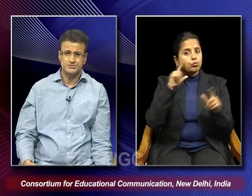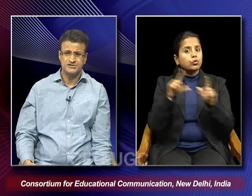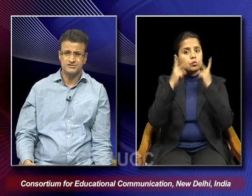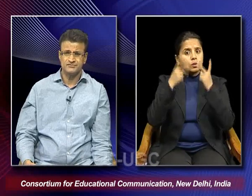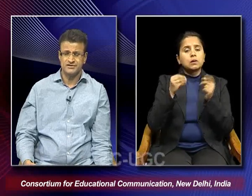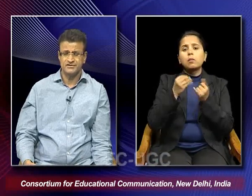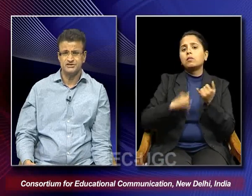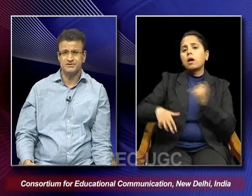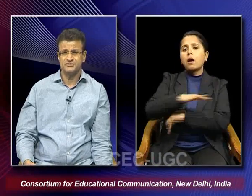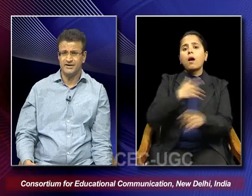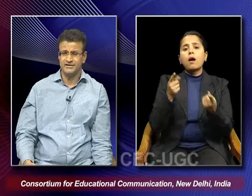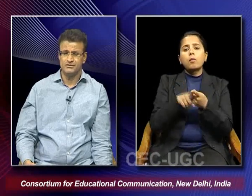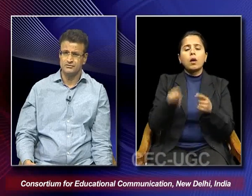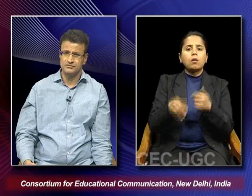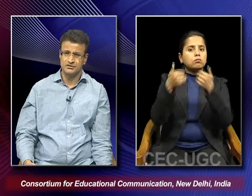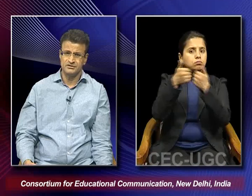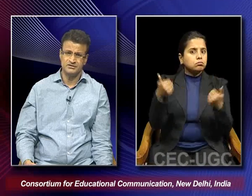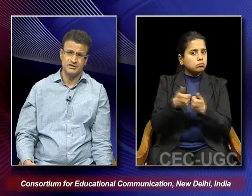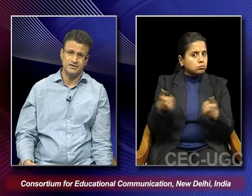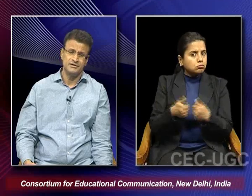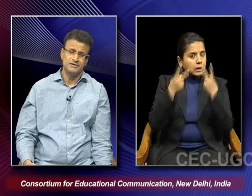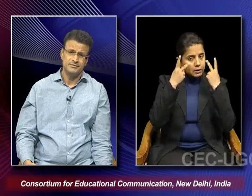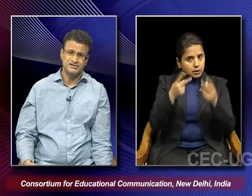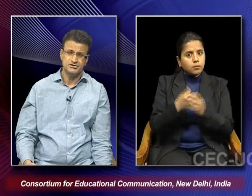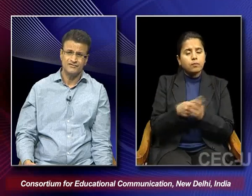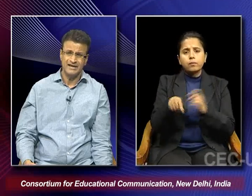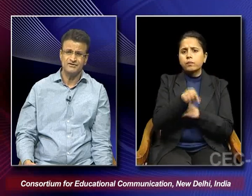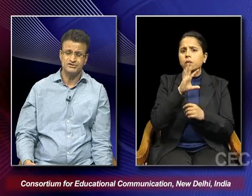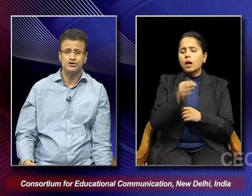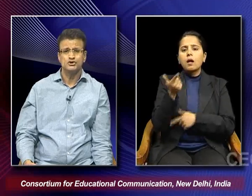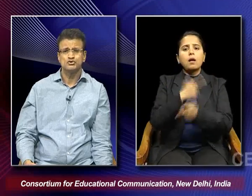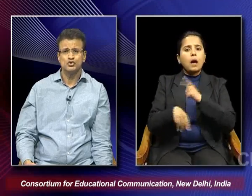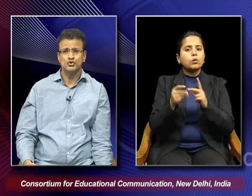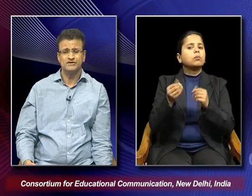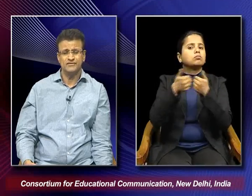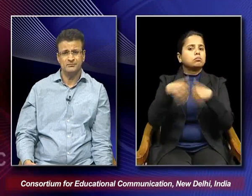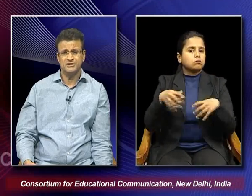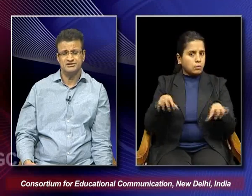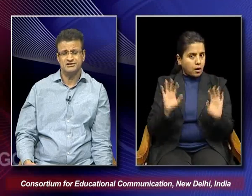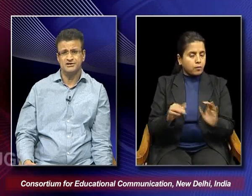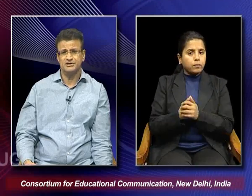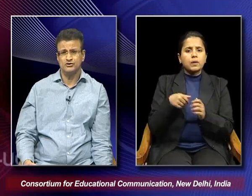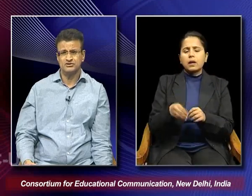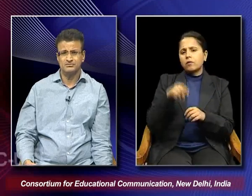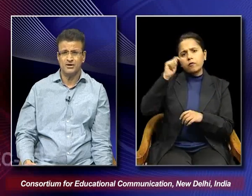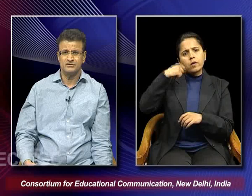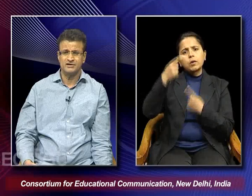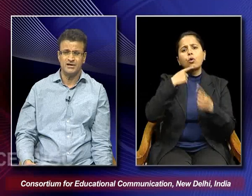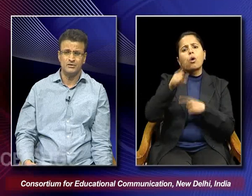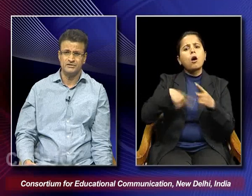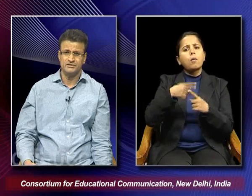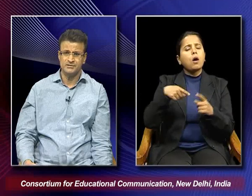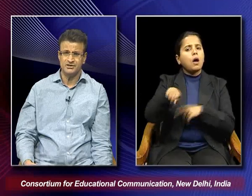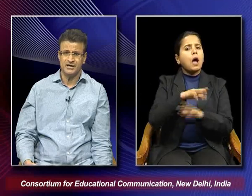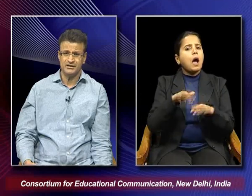a situation where it has been divided on the basis of language. So the film generally talks about that